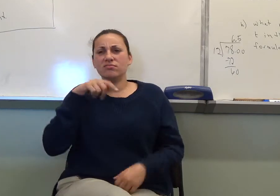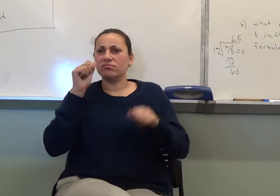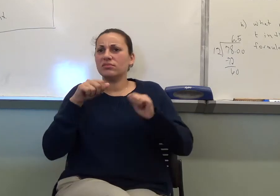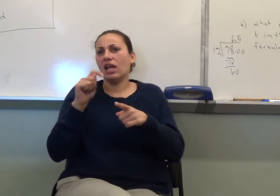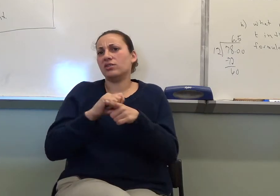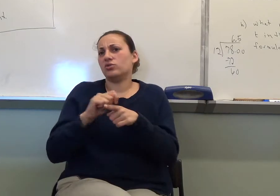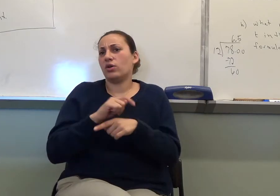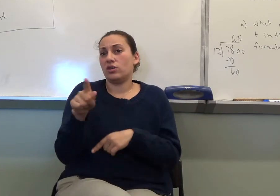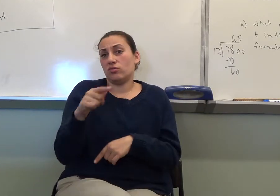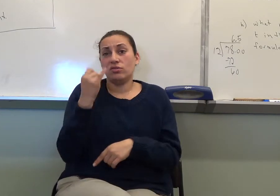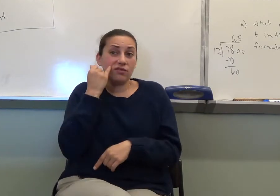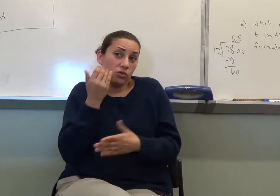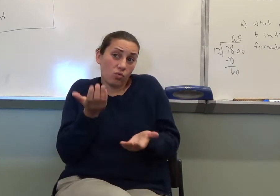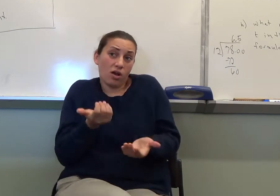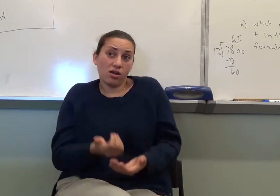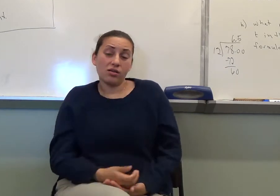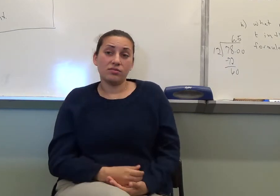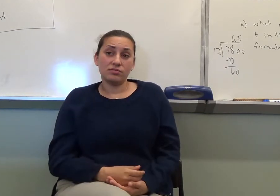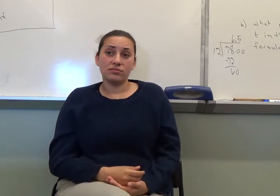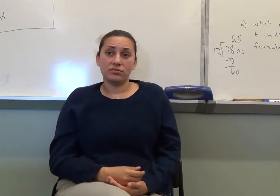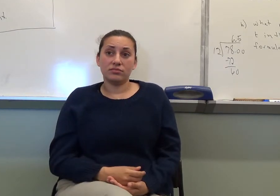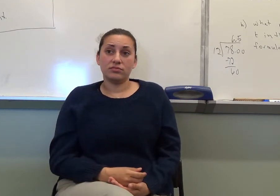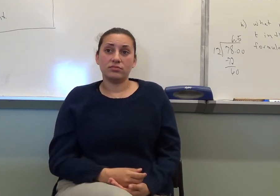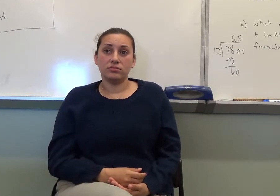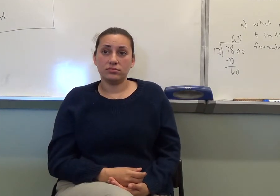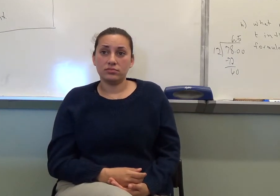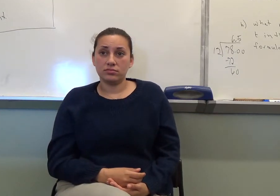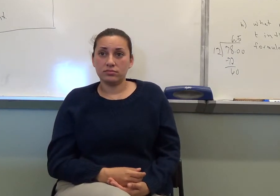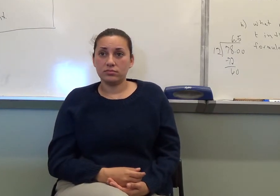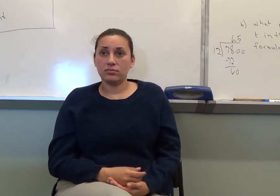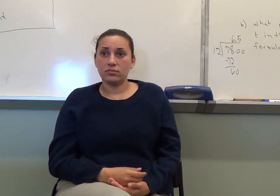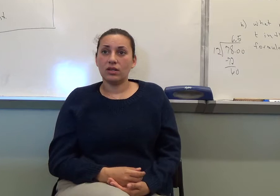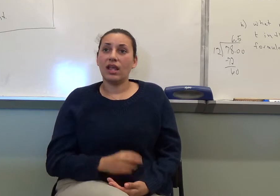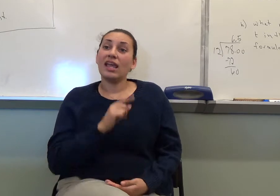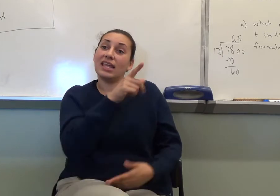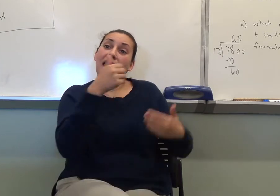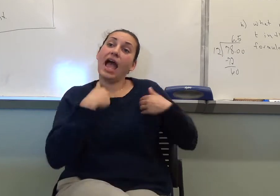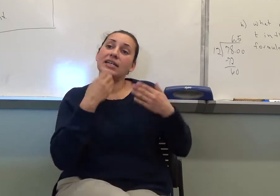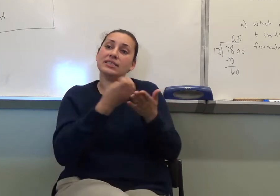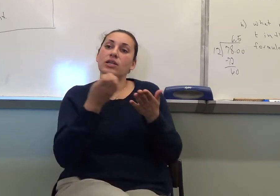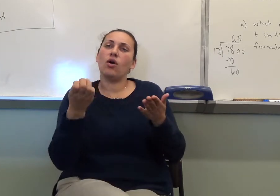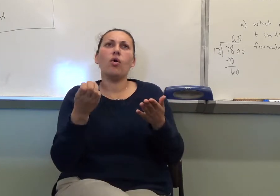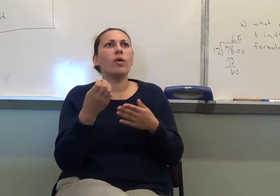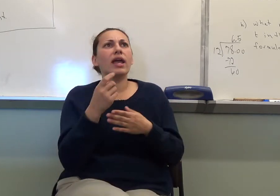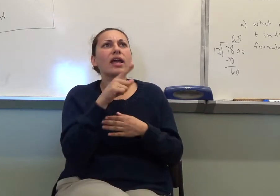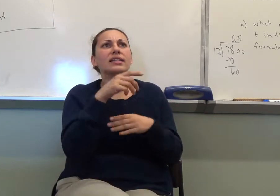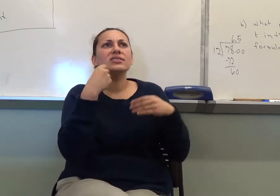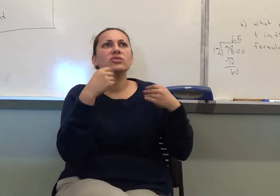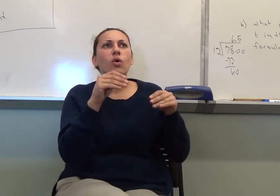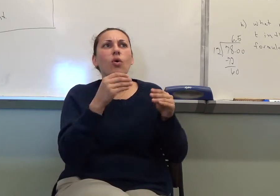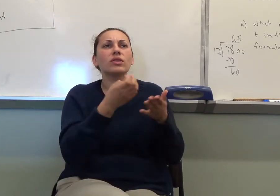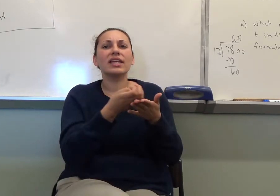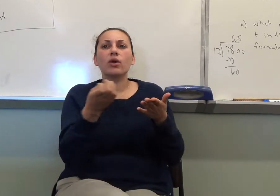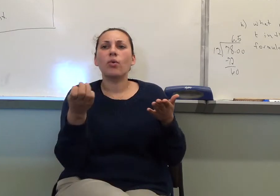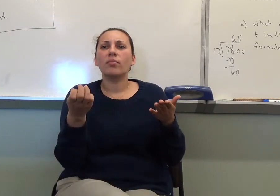Yeah. Everyone get that? So it's just a matter of putting it into your handy dandy calculator